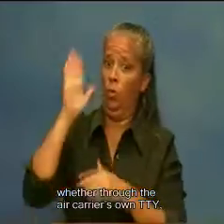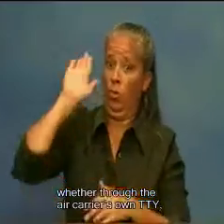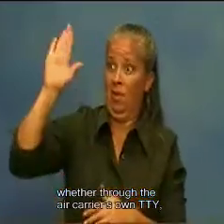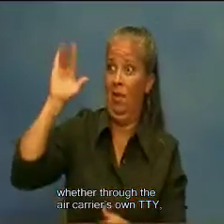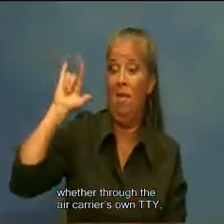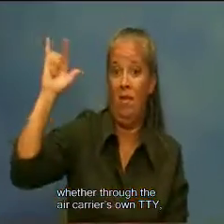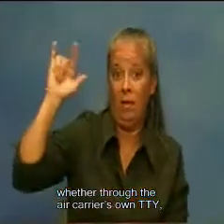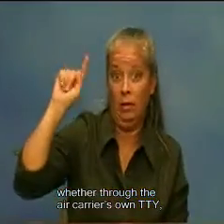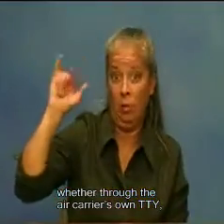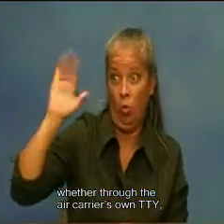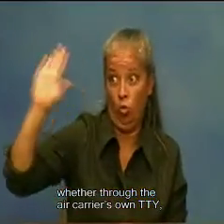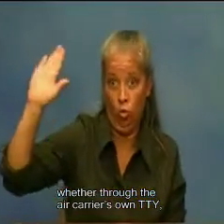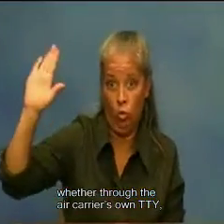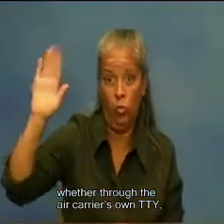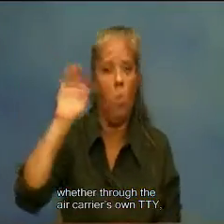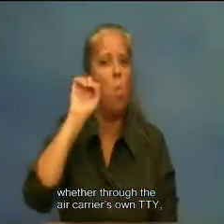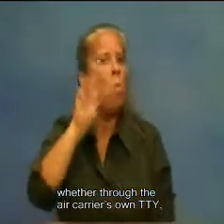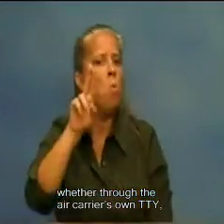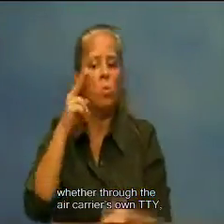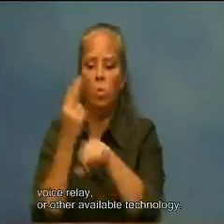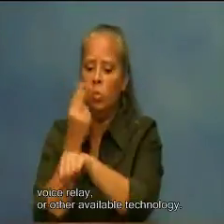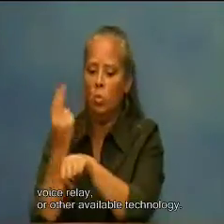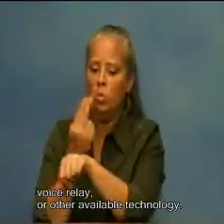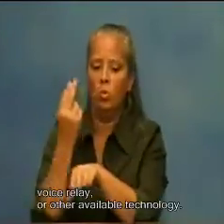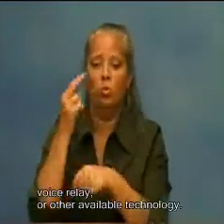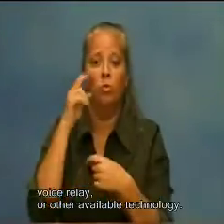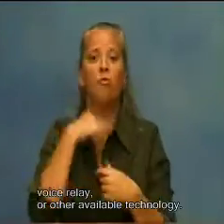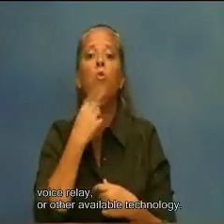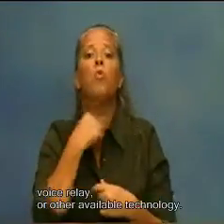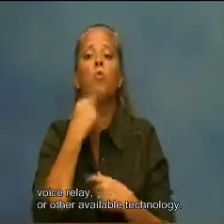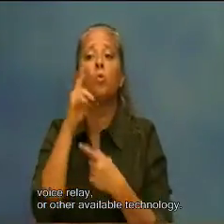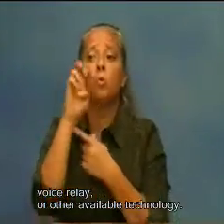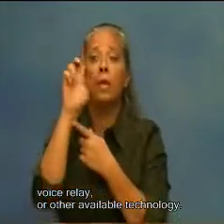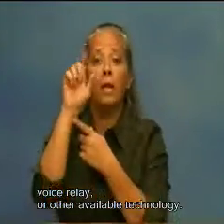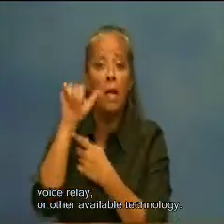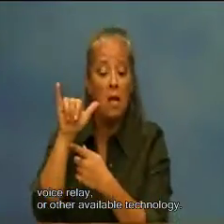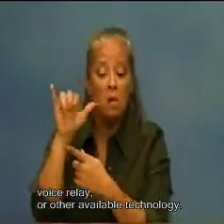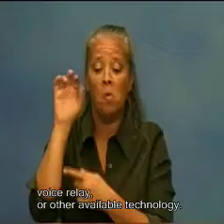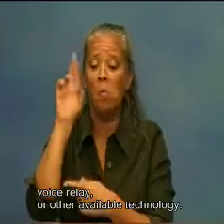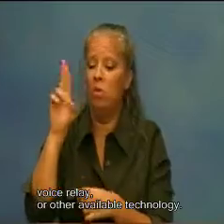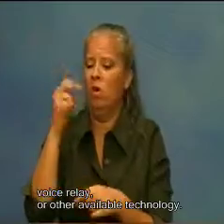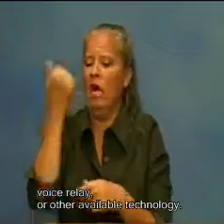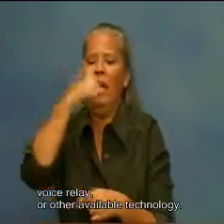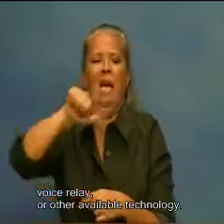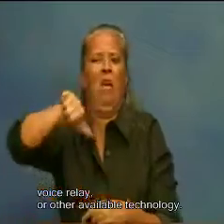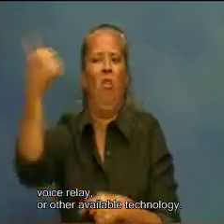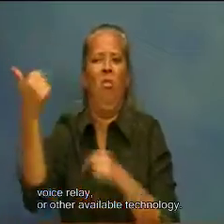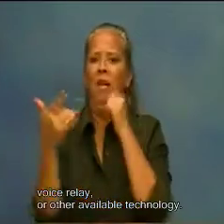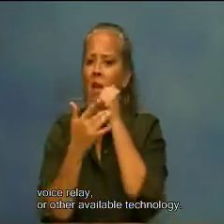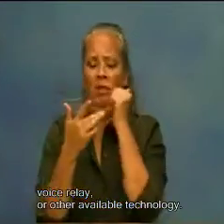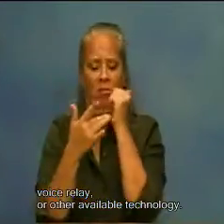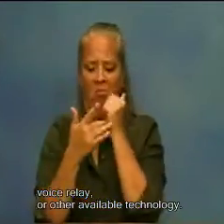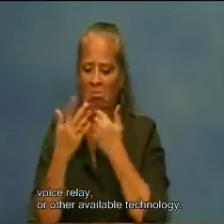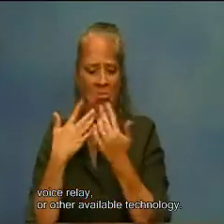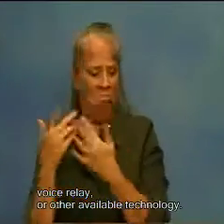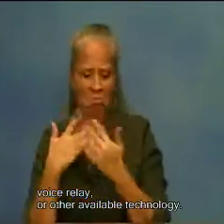air carrier's own TTY, voice relay, or other available technology.